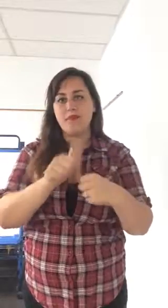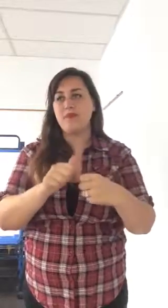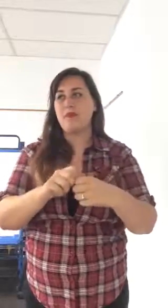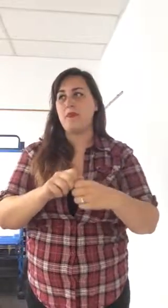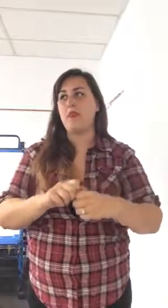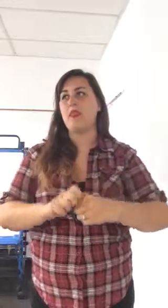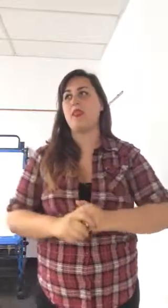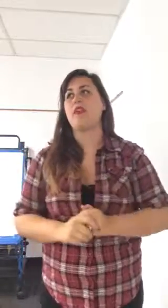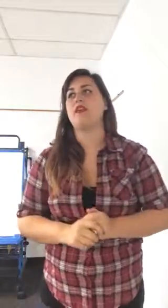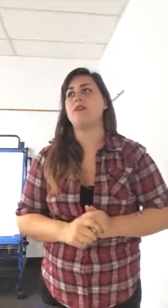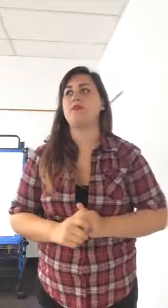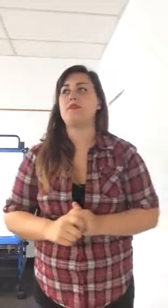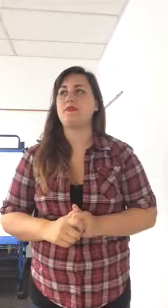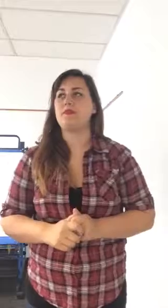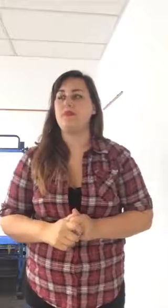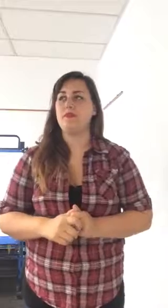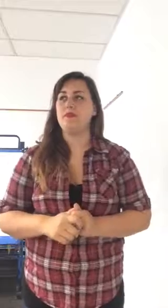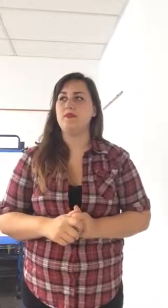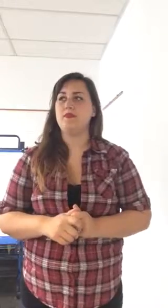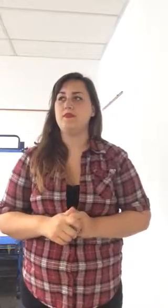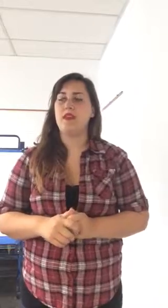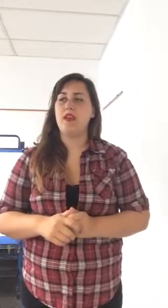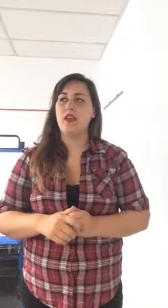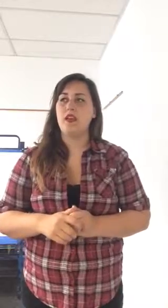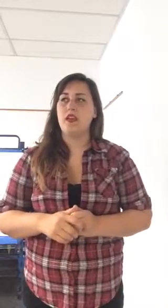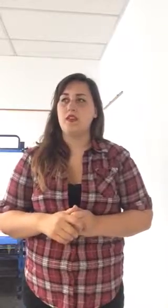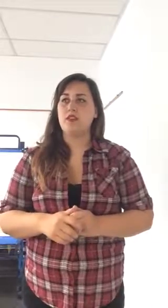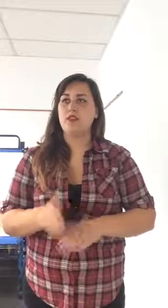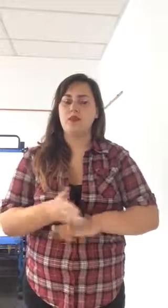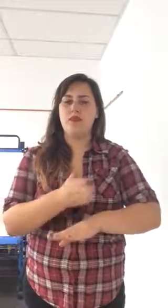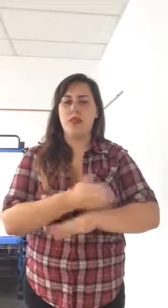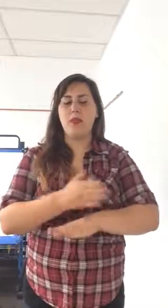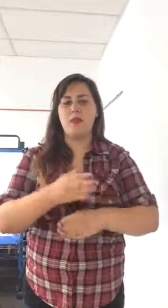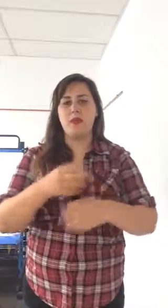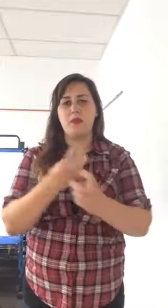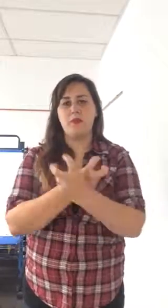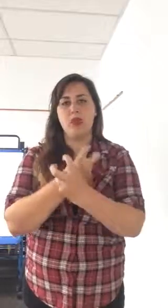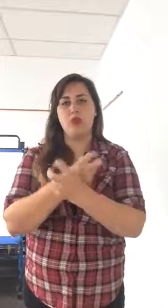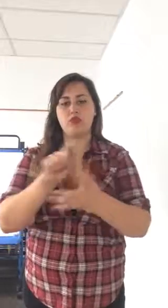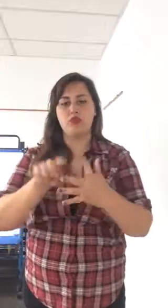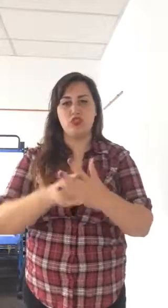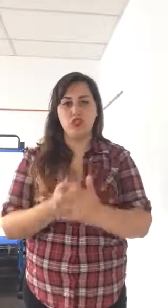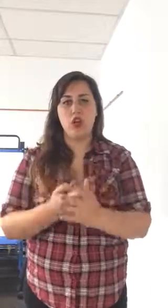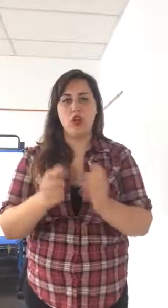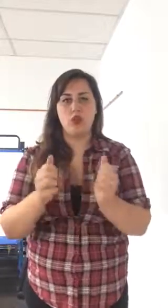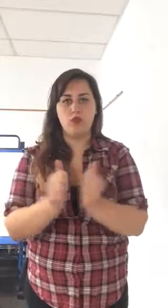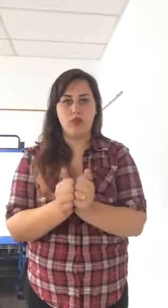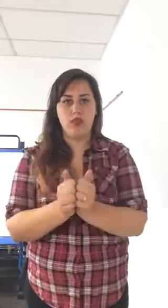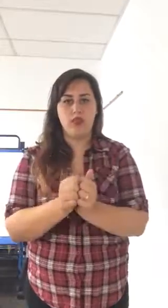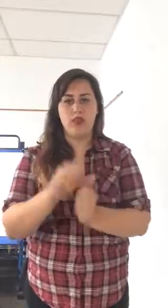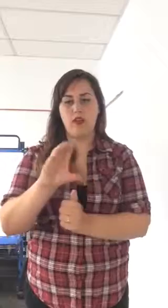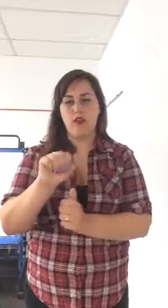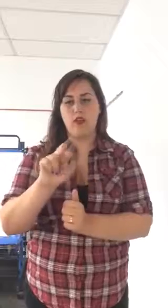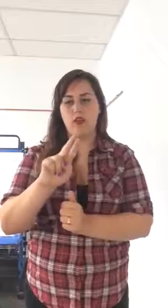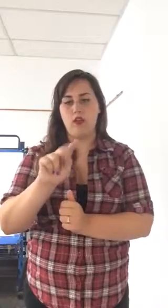break. So, developing bones, most of us start out, all little babies, start out with cartilage. Mostly the body's made up of